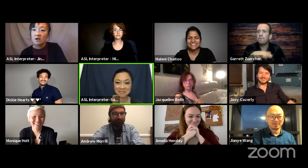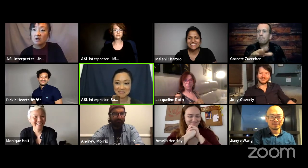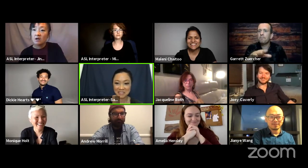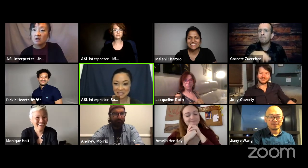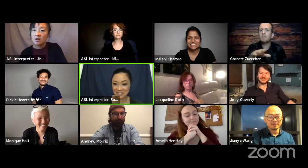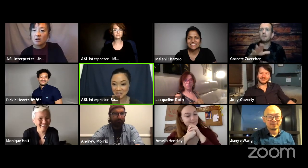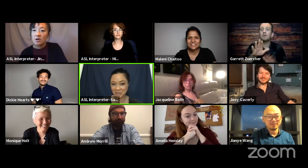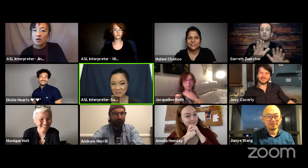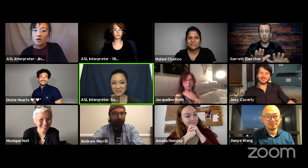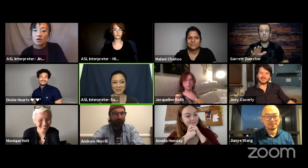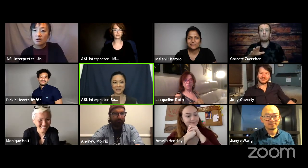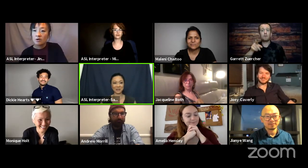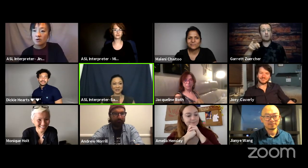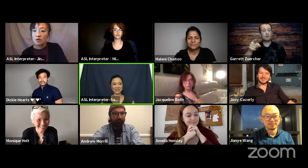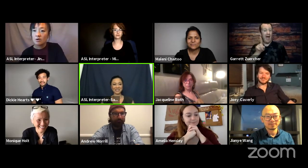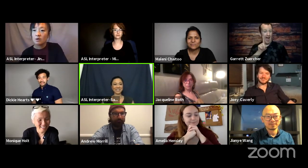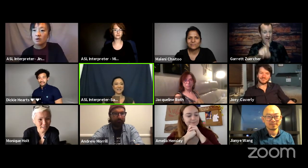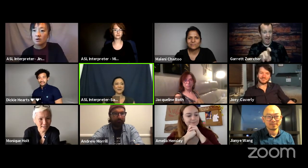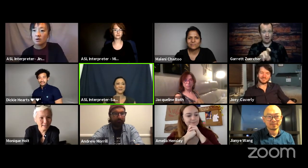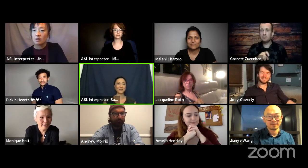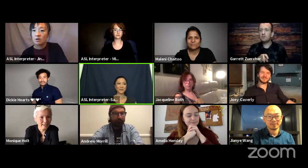I think that's what she was talking about.